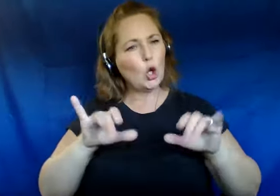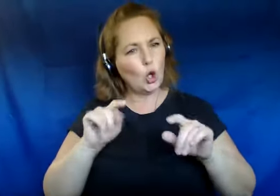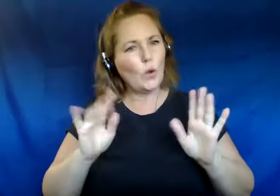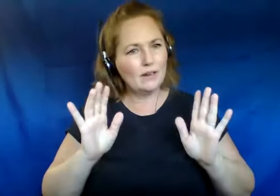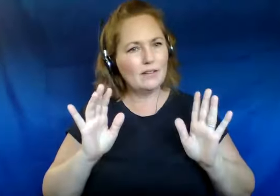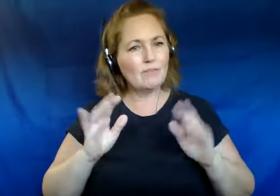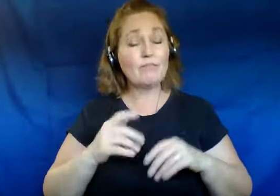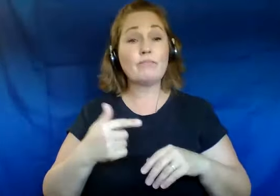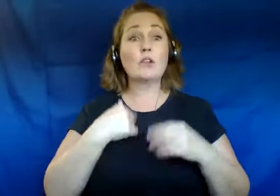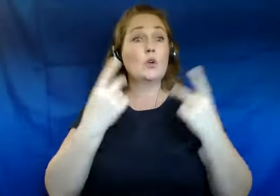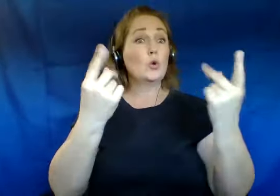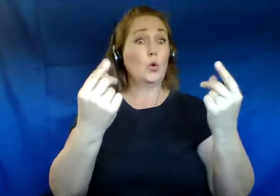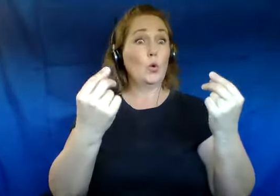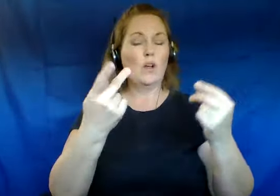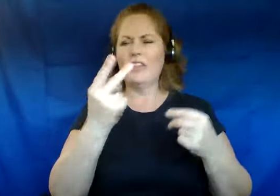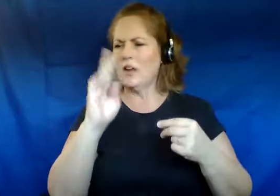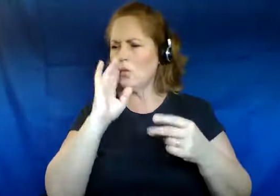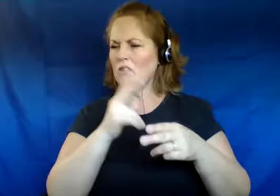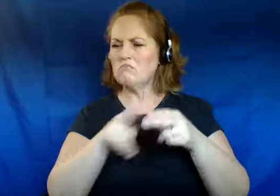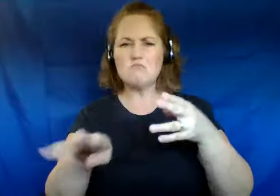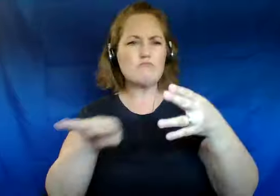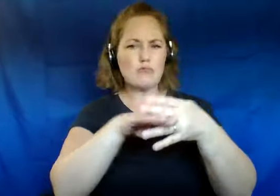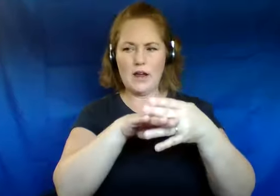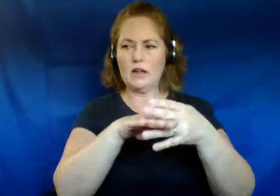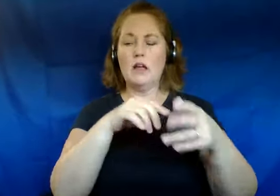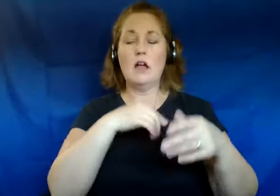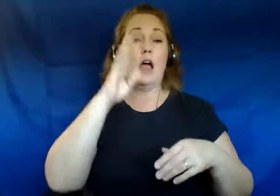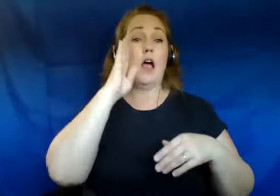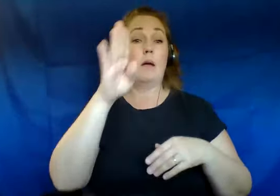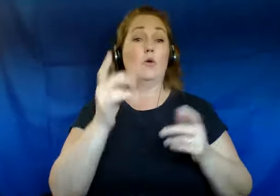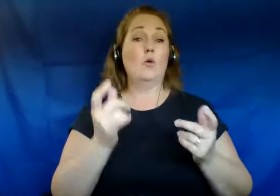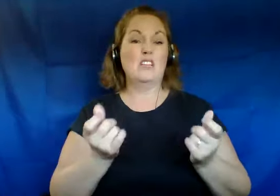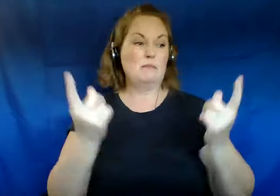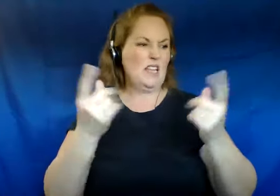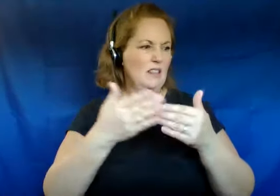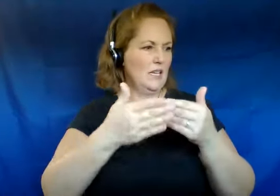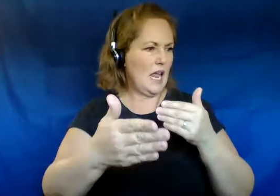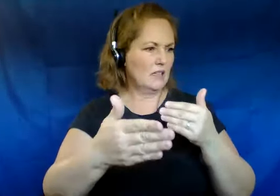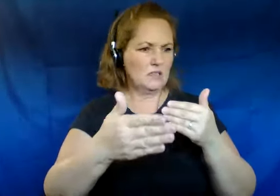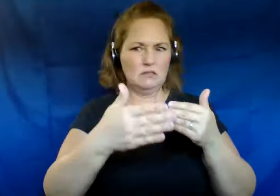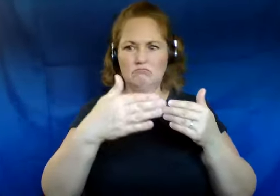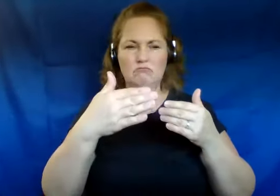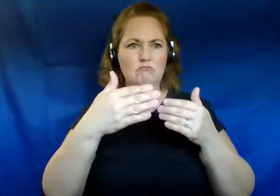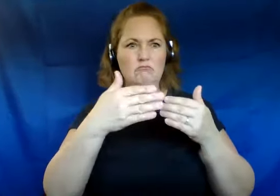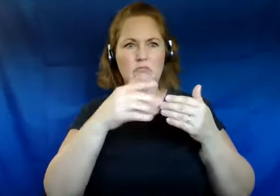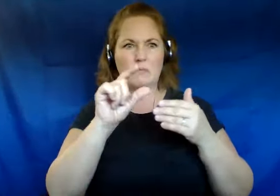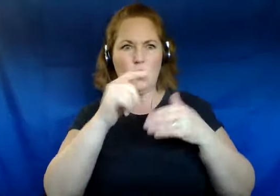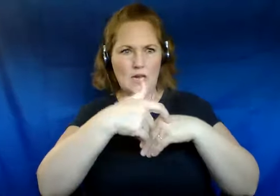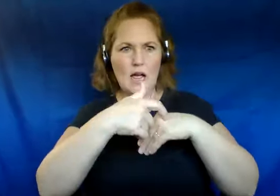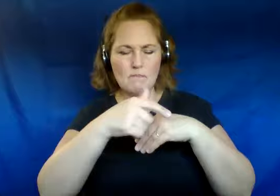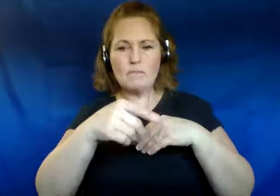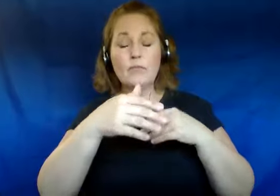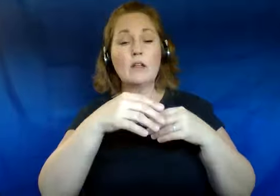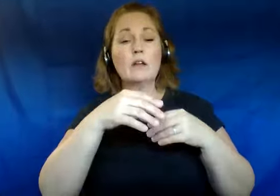I'm going to give us a little break, is I'm going to spend the next time with you